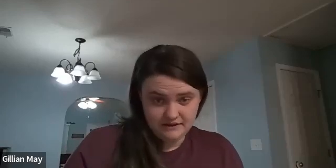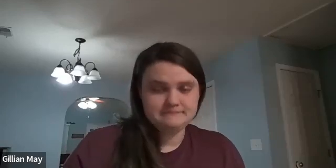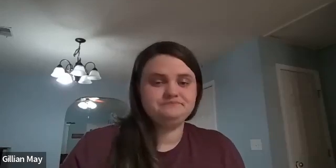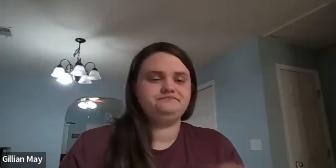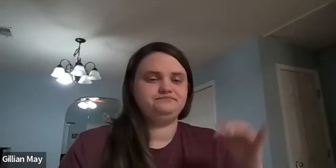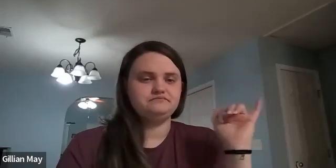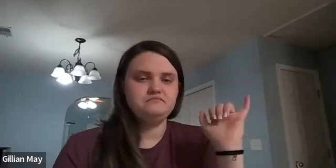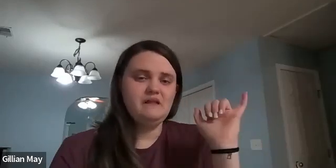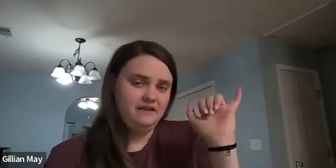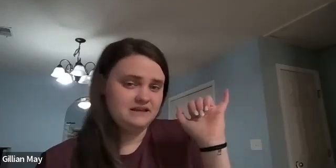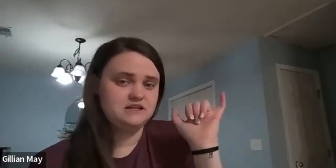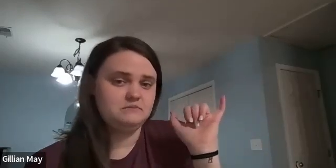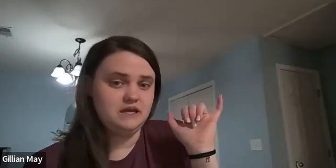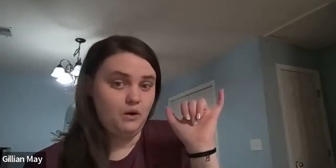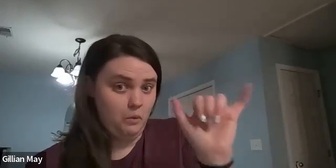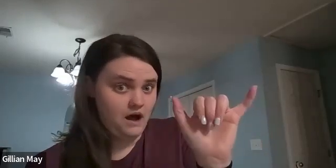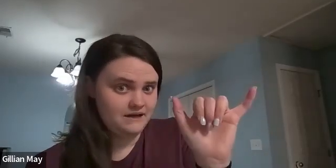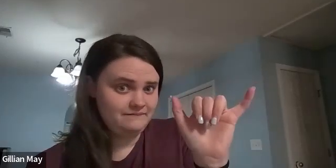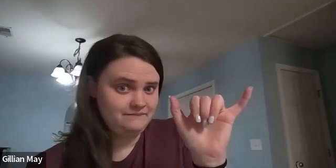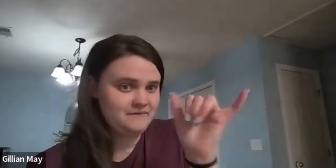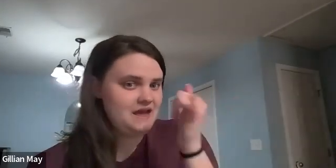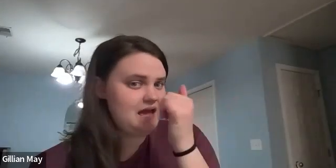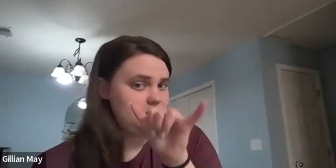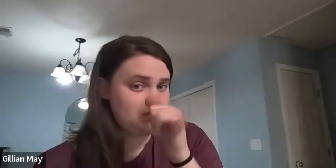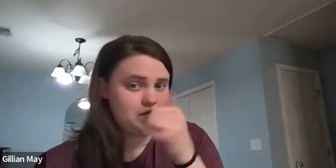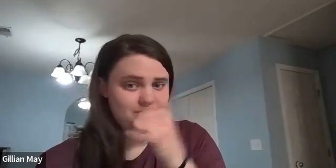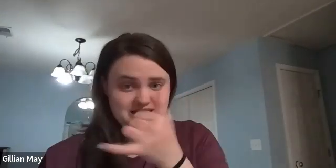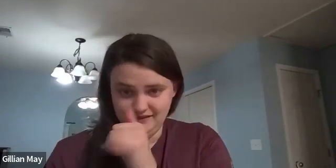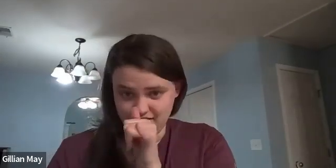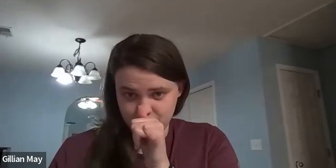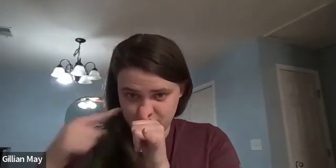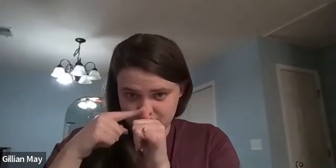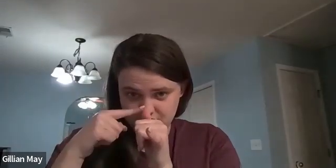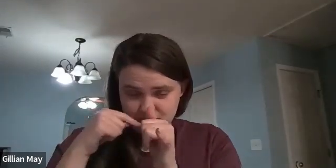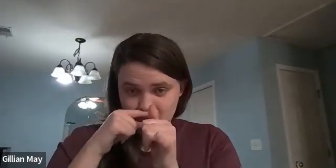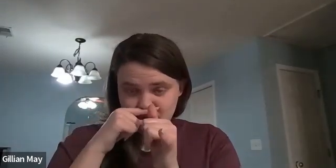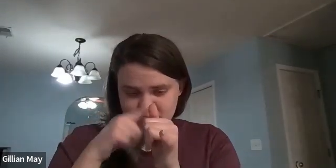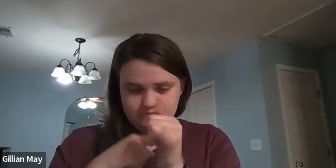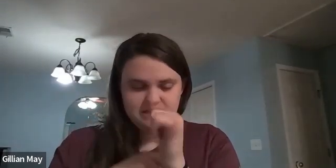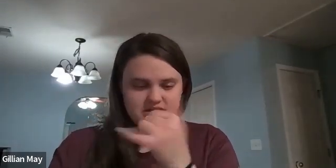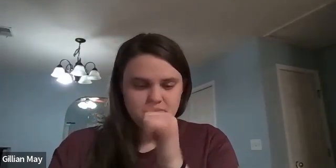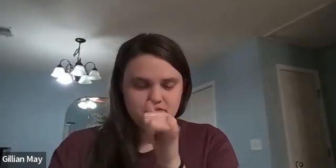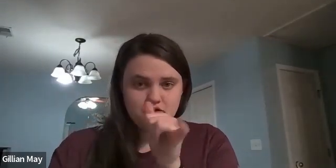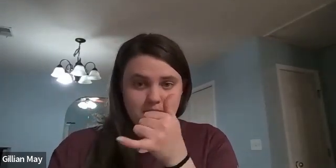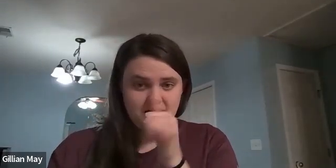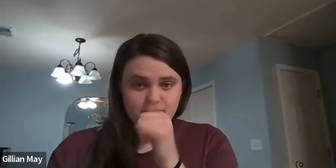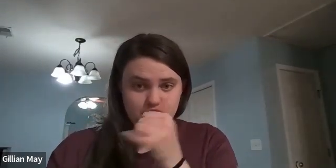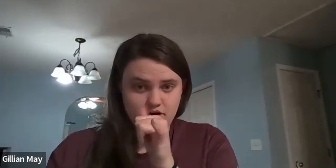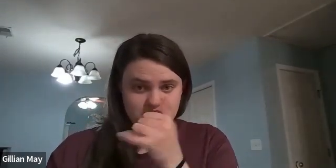Silly is going to be a Y, and you're going to go silly. Like you're basically moving your thumb back and forth across your